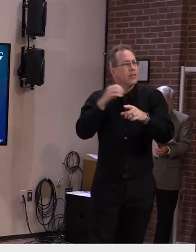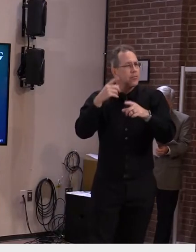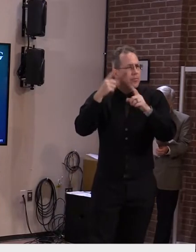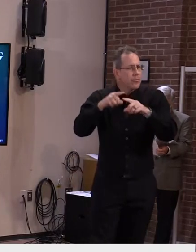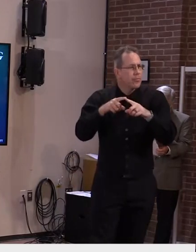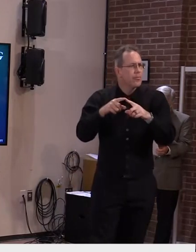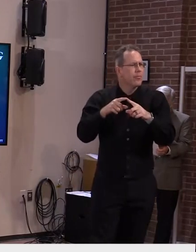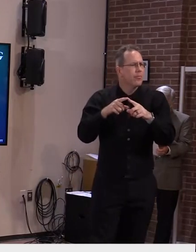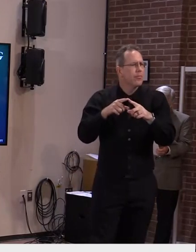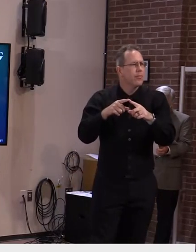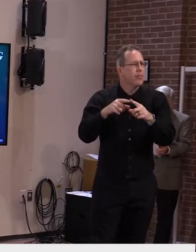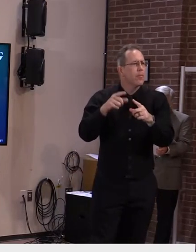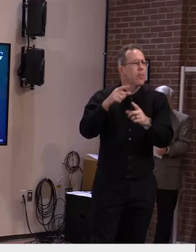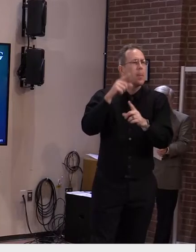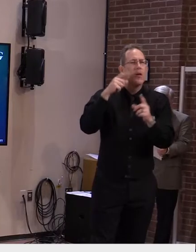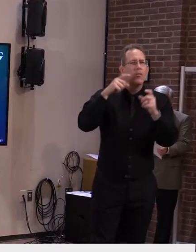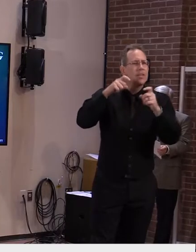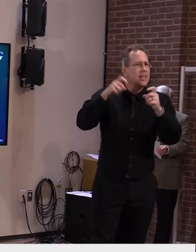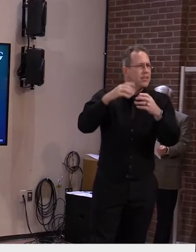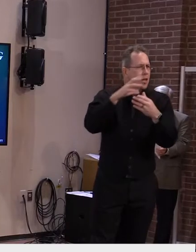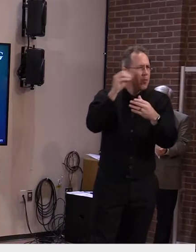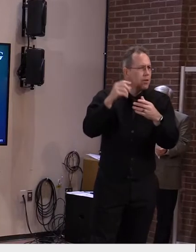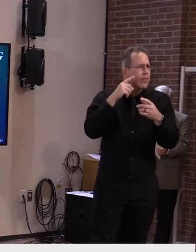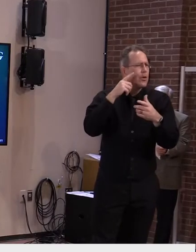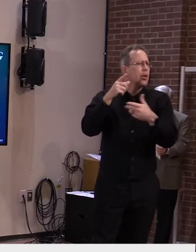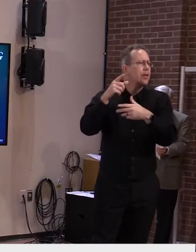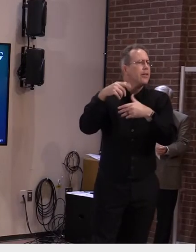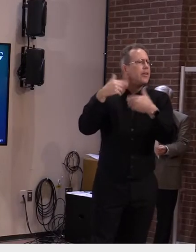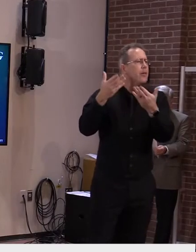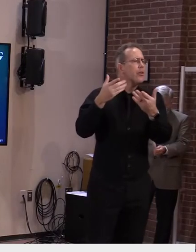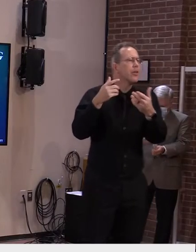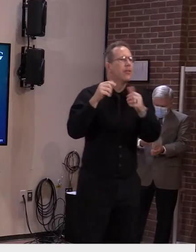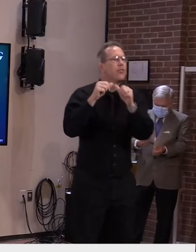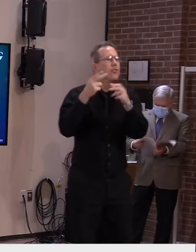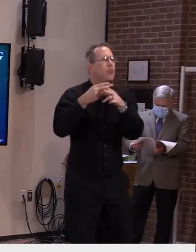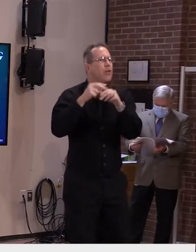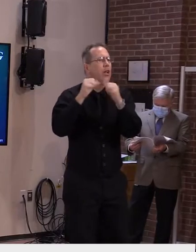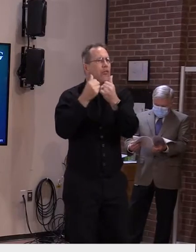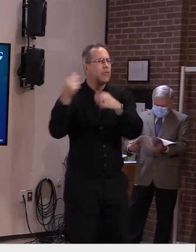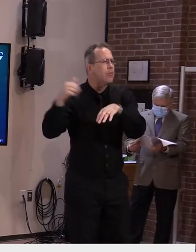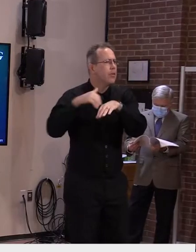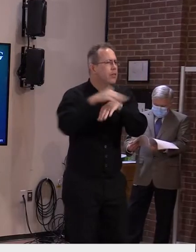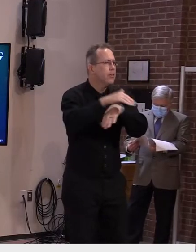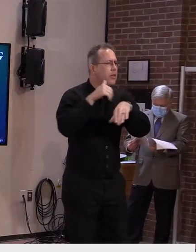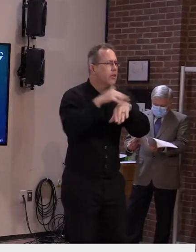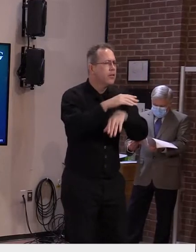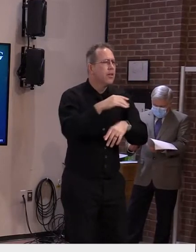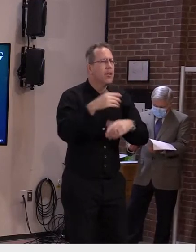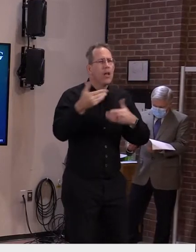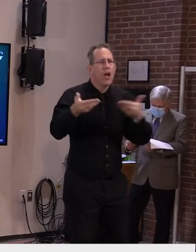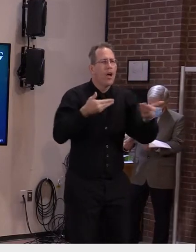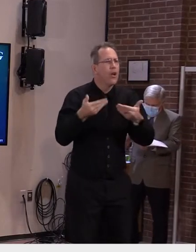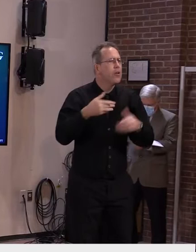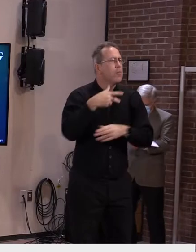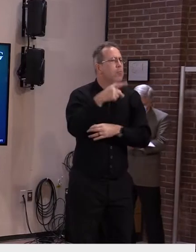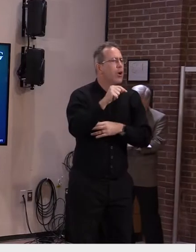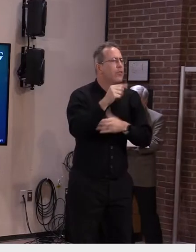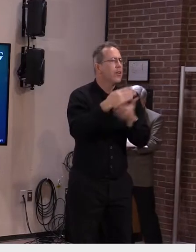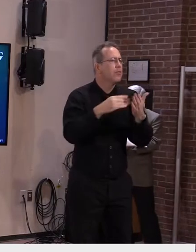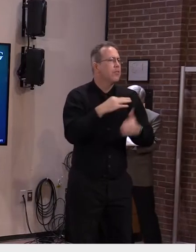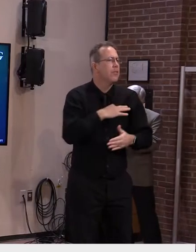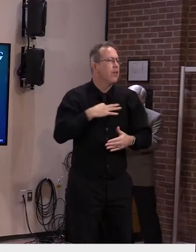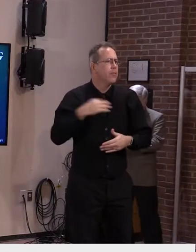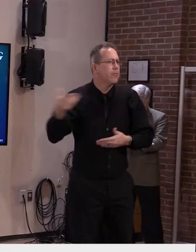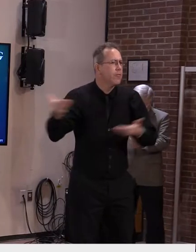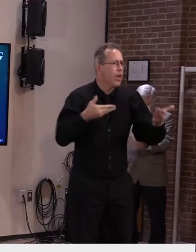which handles temp contracts to hire part-time on-site staff to help districts with implementing test to stay